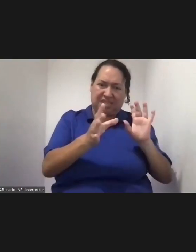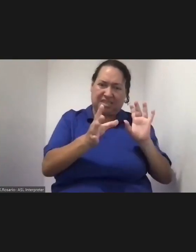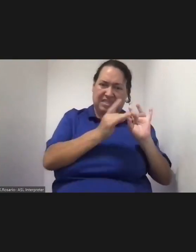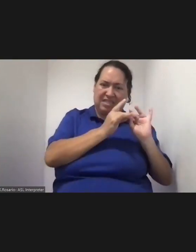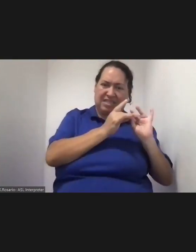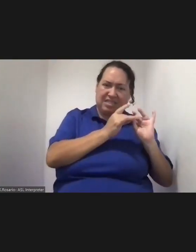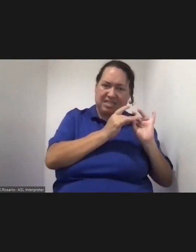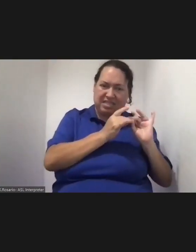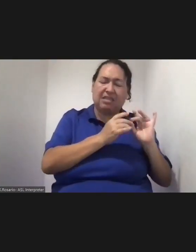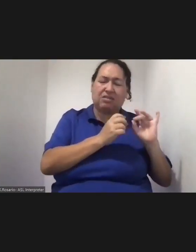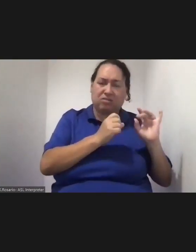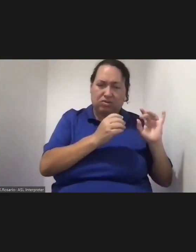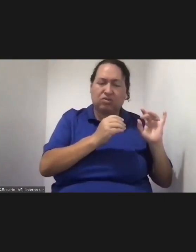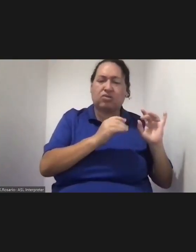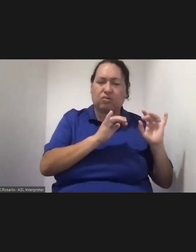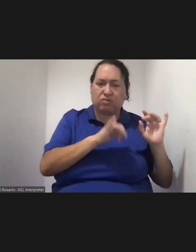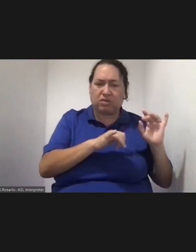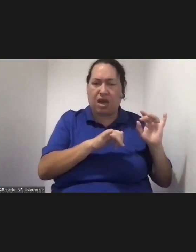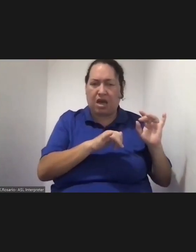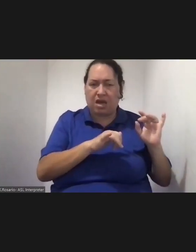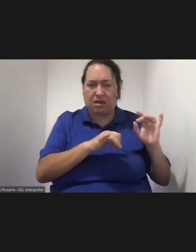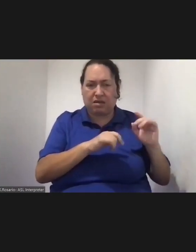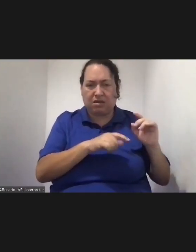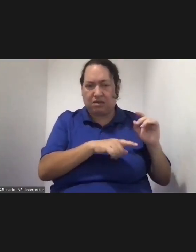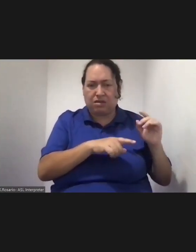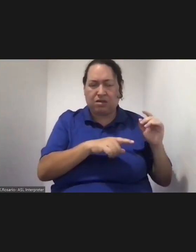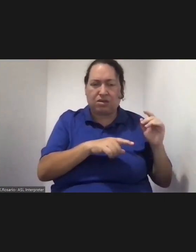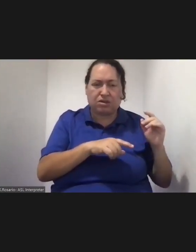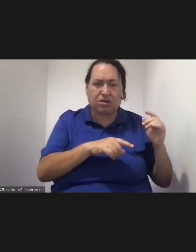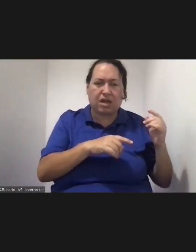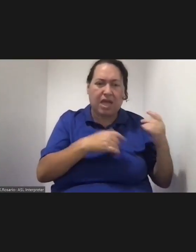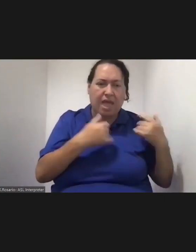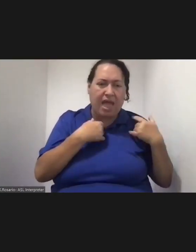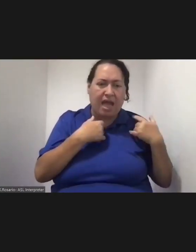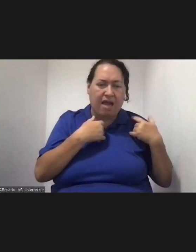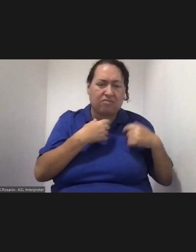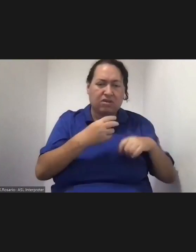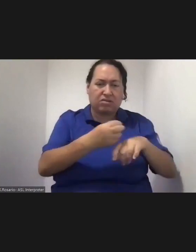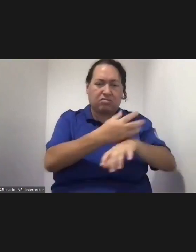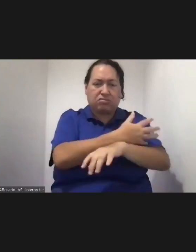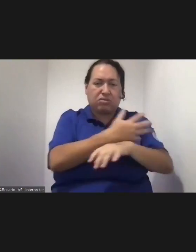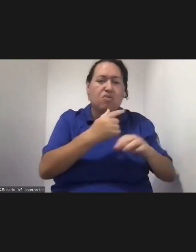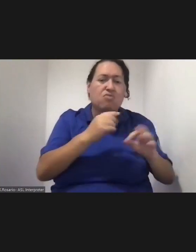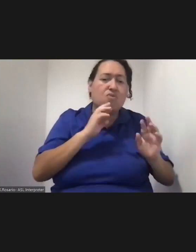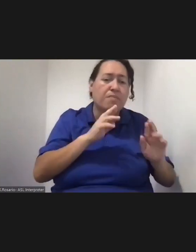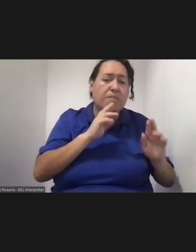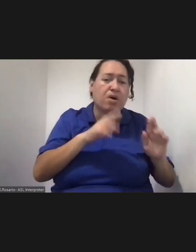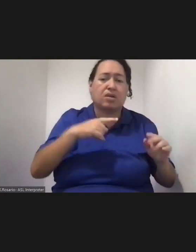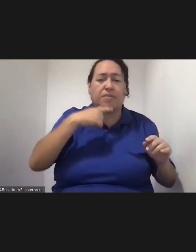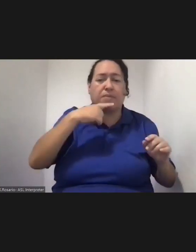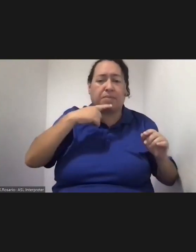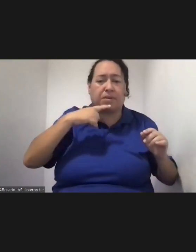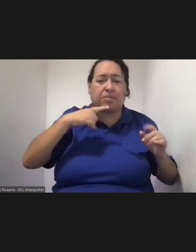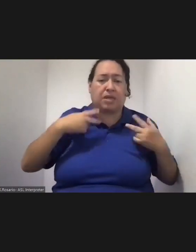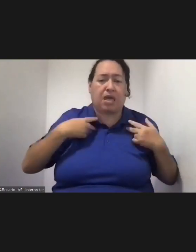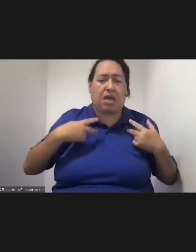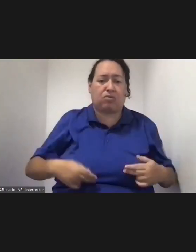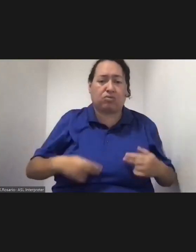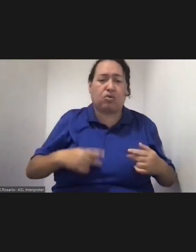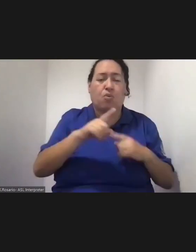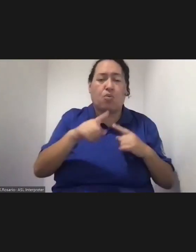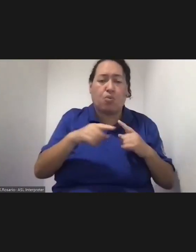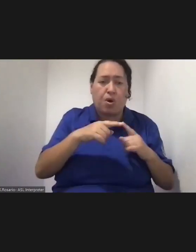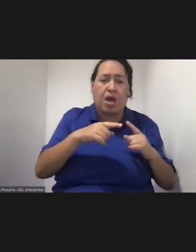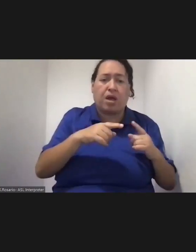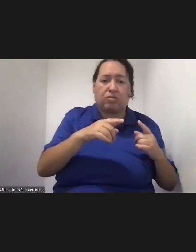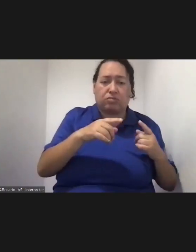have infectious diseases reported to us. So with that, we now start following up all the individuals who